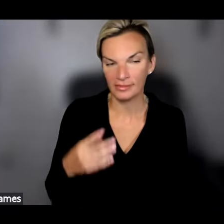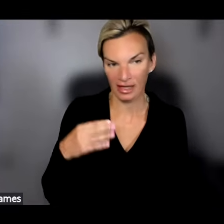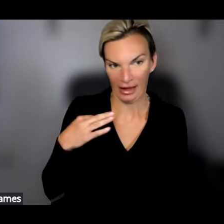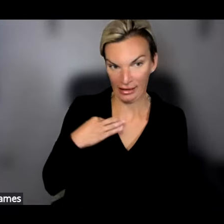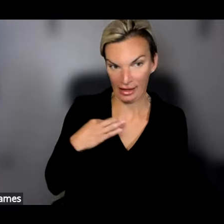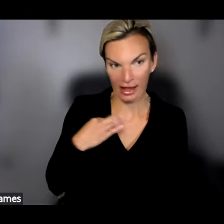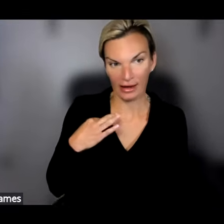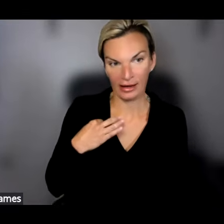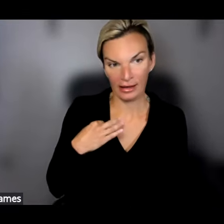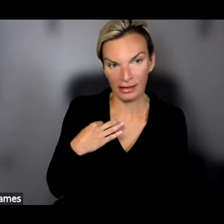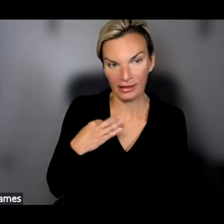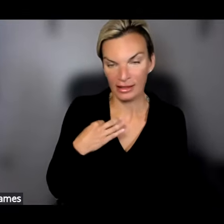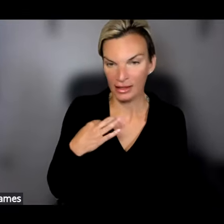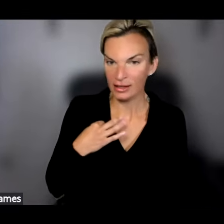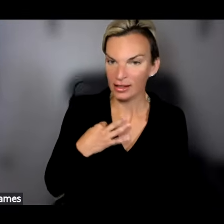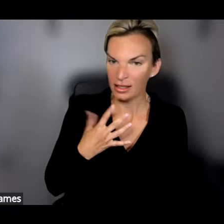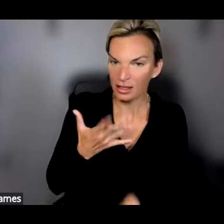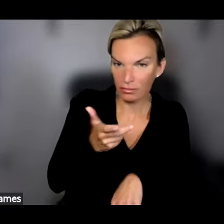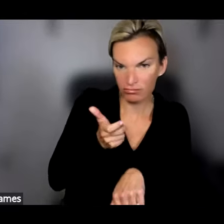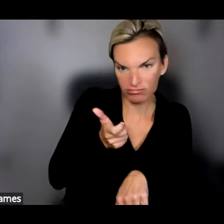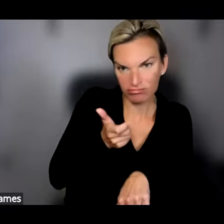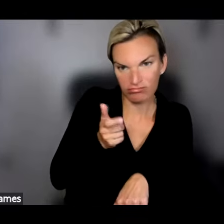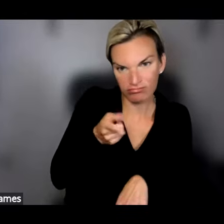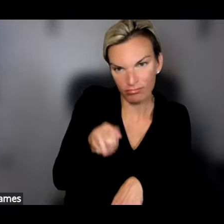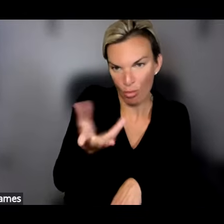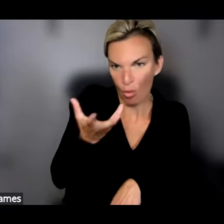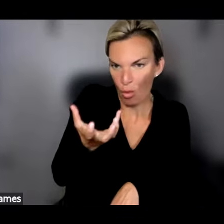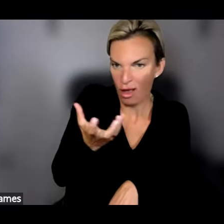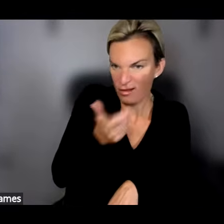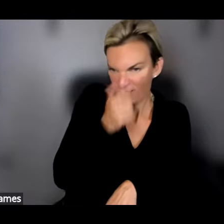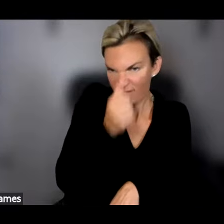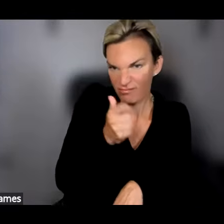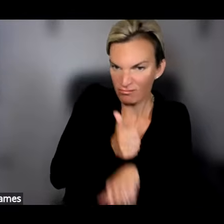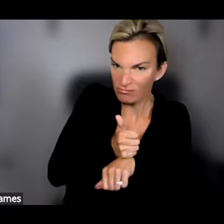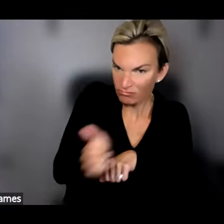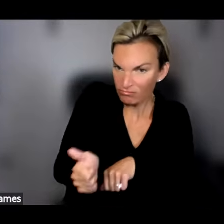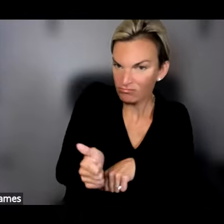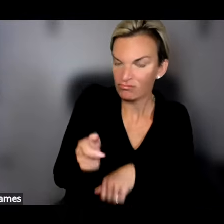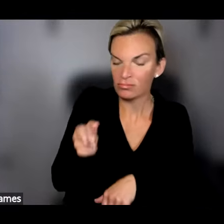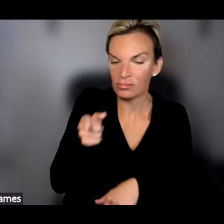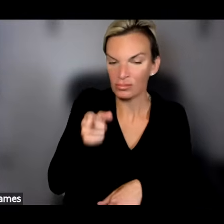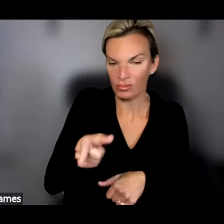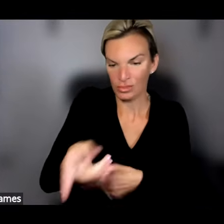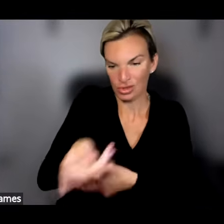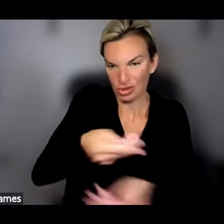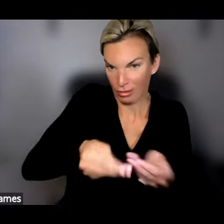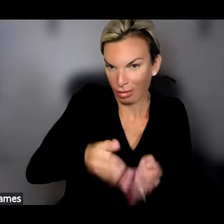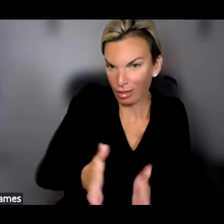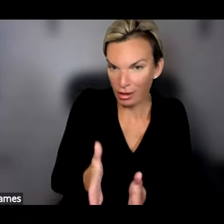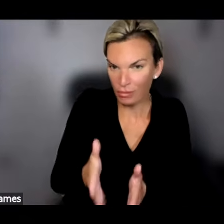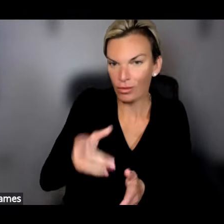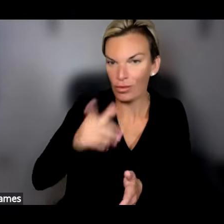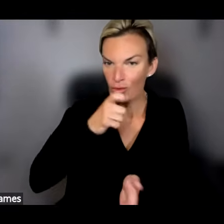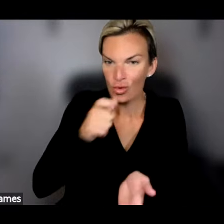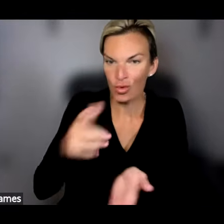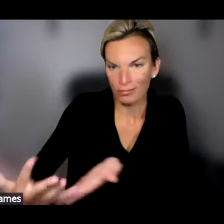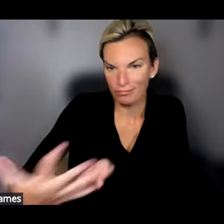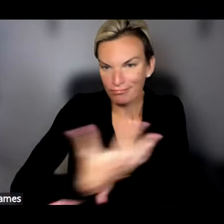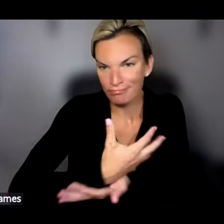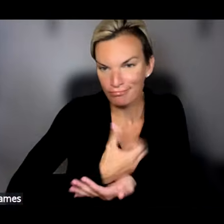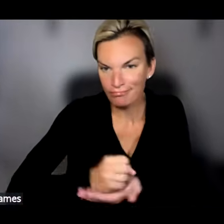can actually be held responsible for circulator misconduct, that we should act. But I don't